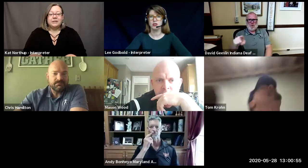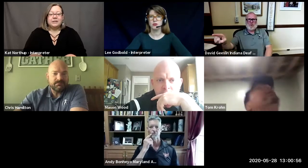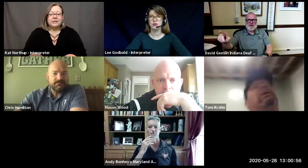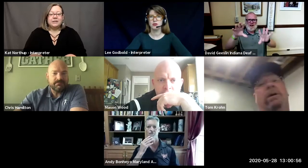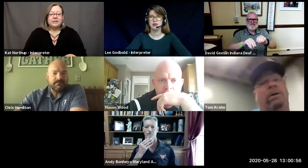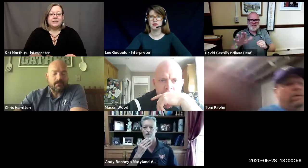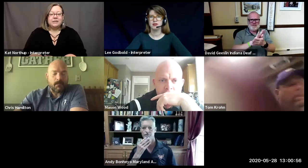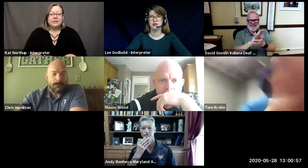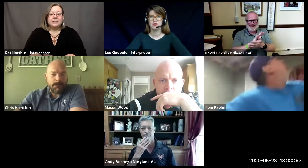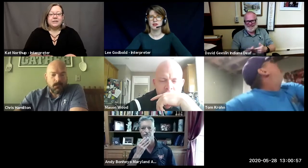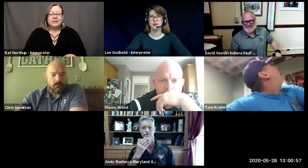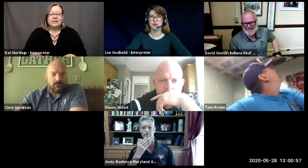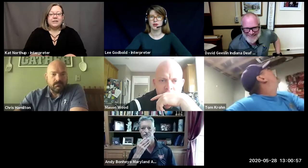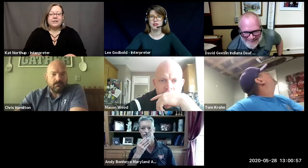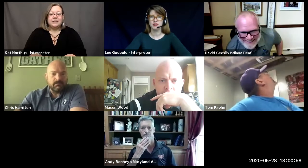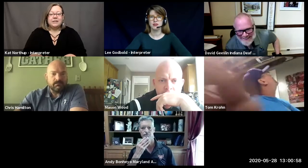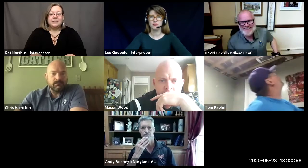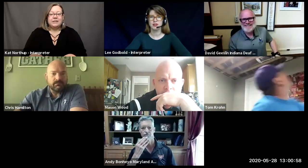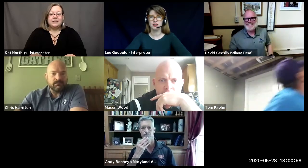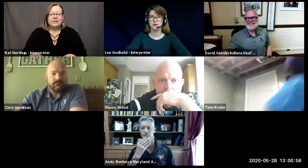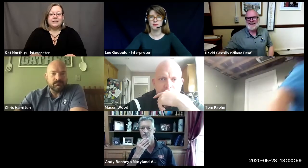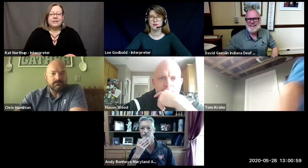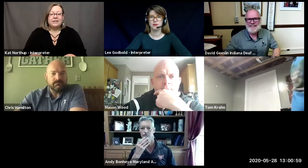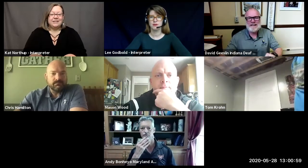you. Yep, go ahead, turn off your video.